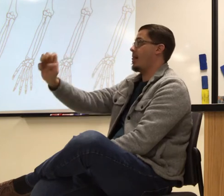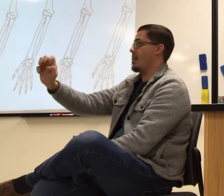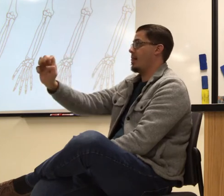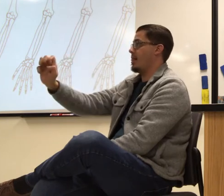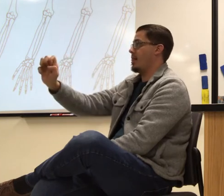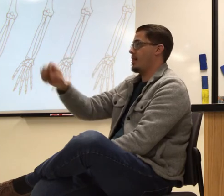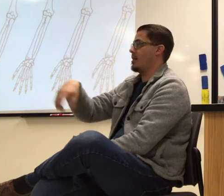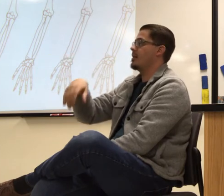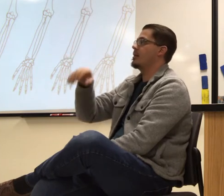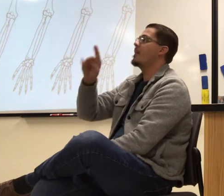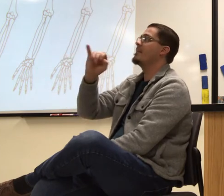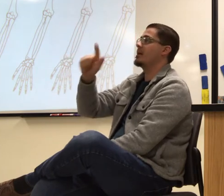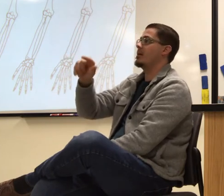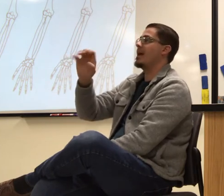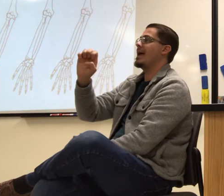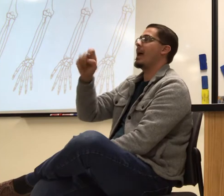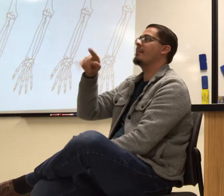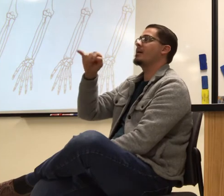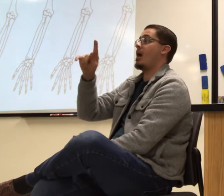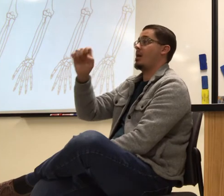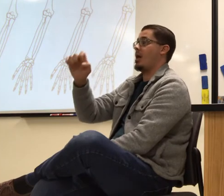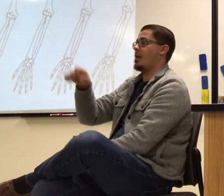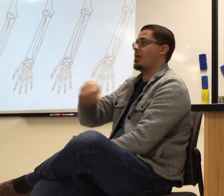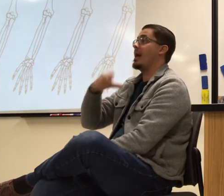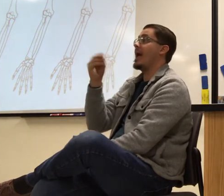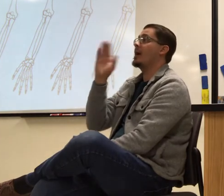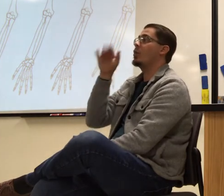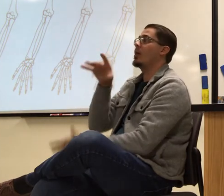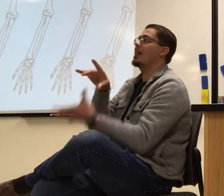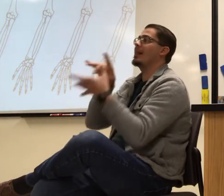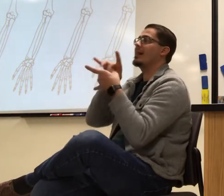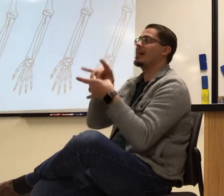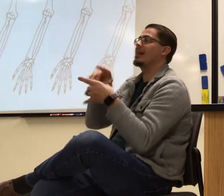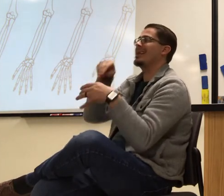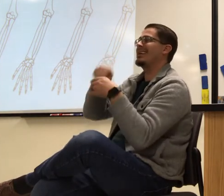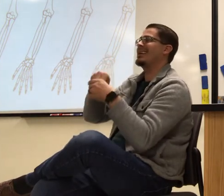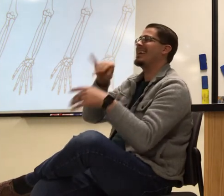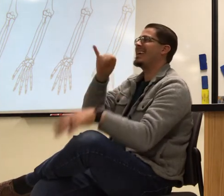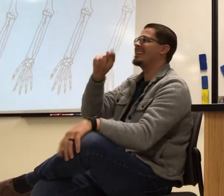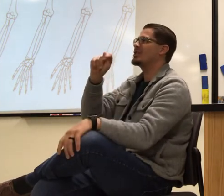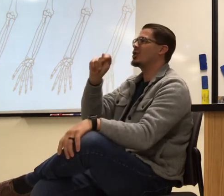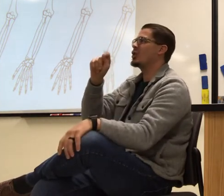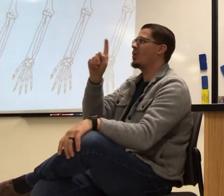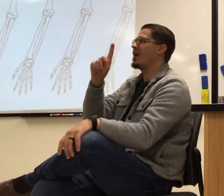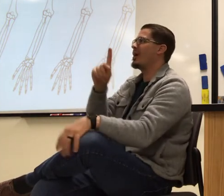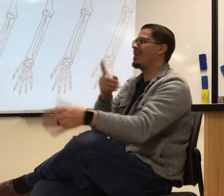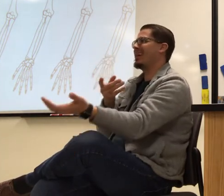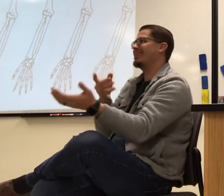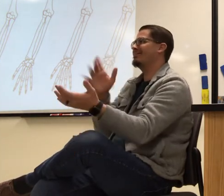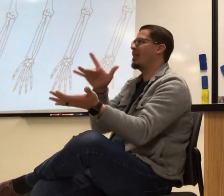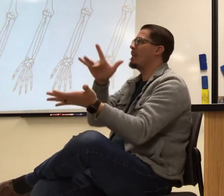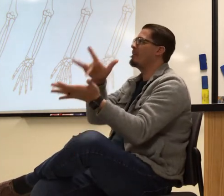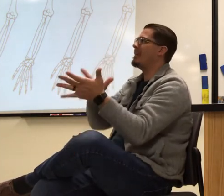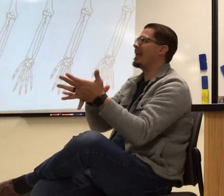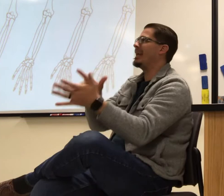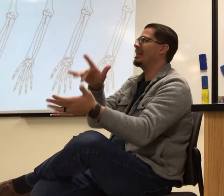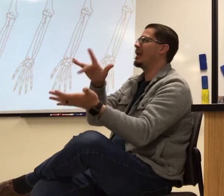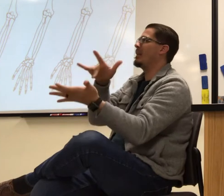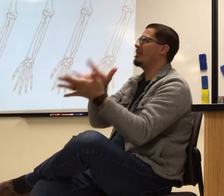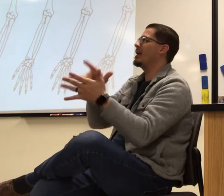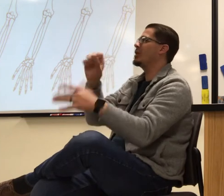Medial epicondyle. And it's going to insert kind of mid-shaft radius.